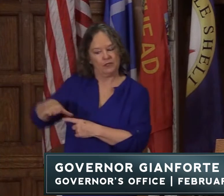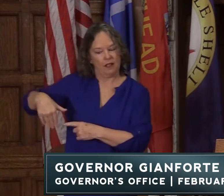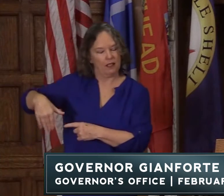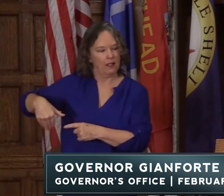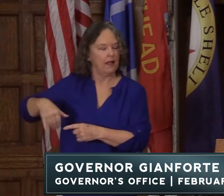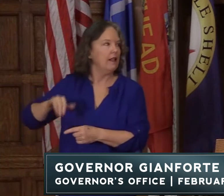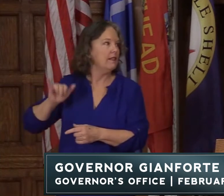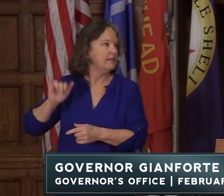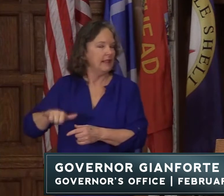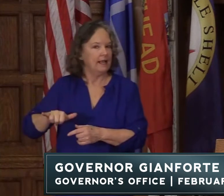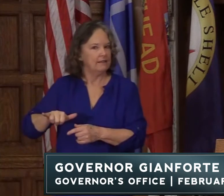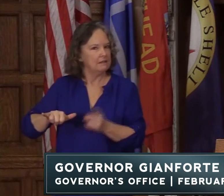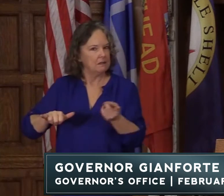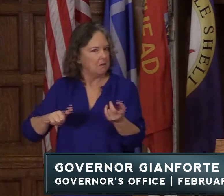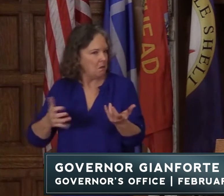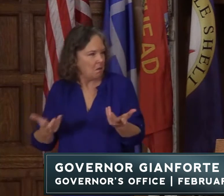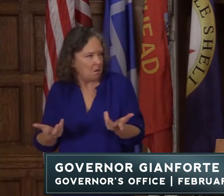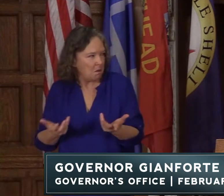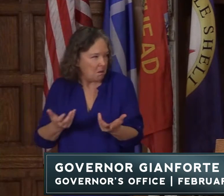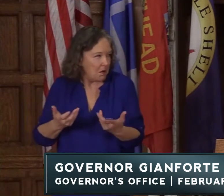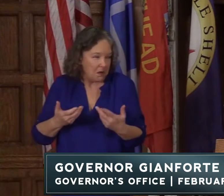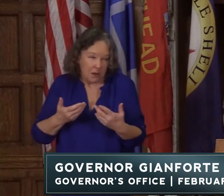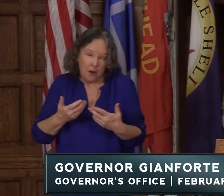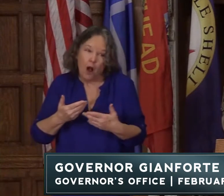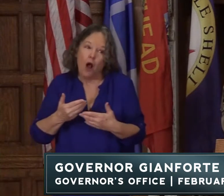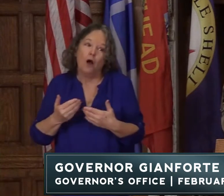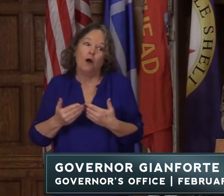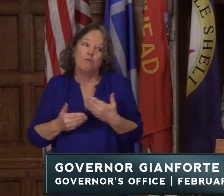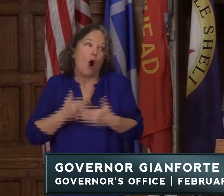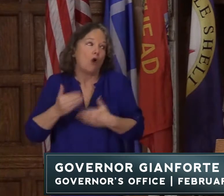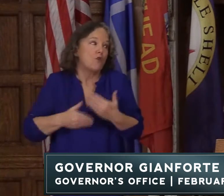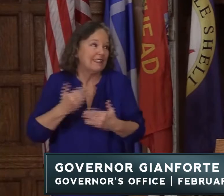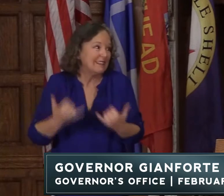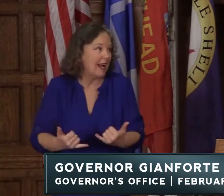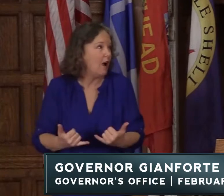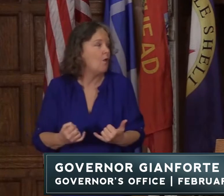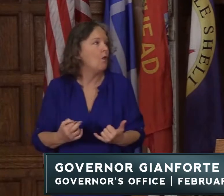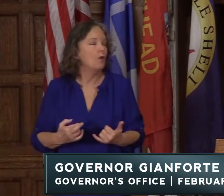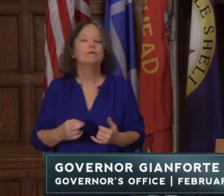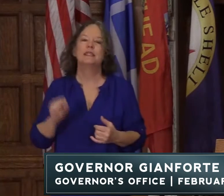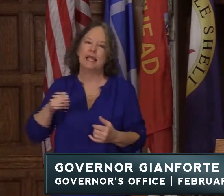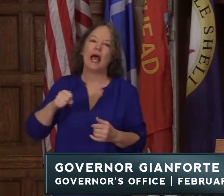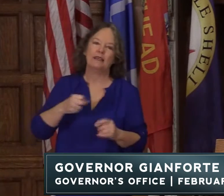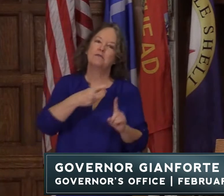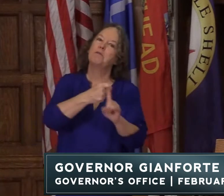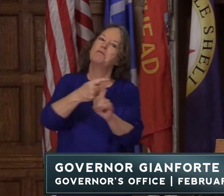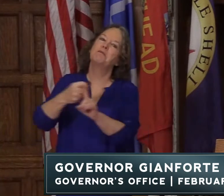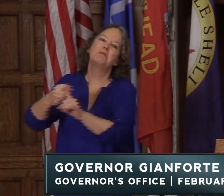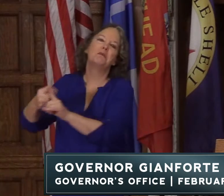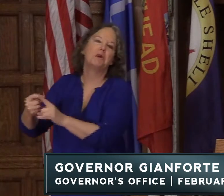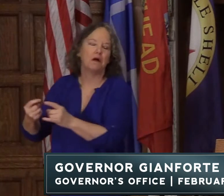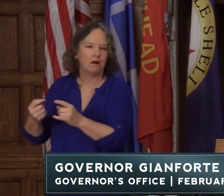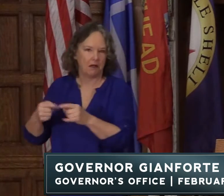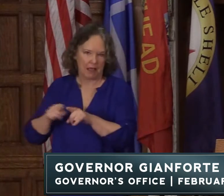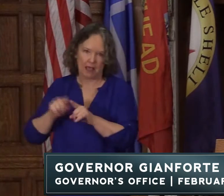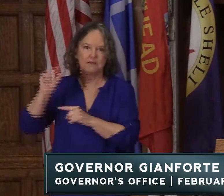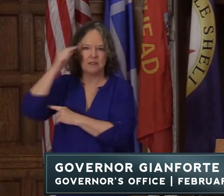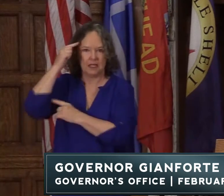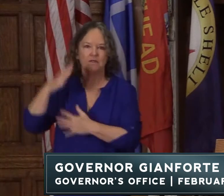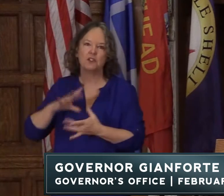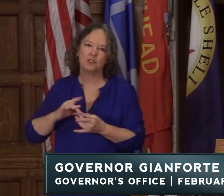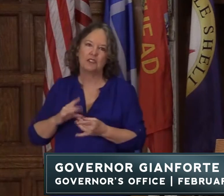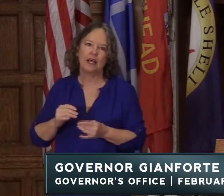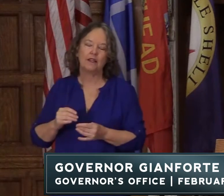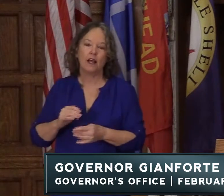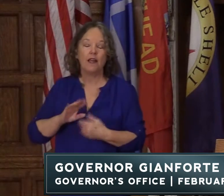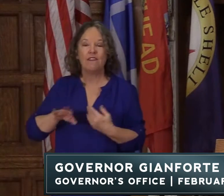that just they're in the pipeline of being administered, or just trying to understand where those are? Yeah, they're being administered, as Governor said. So